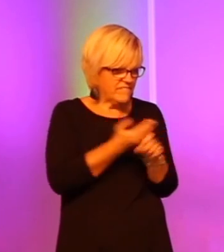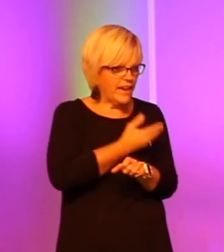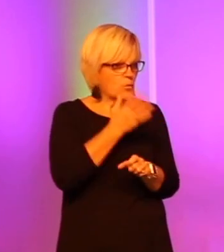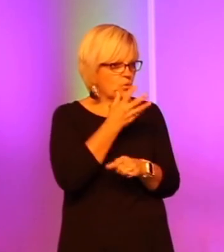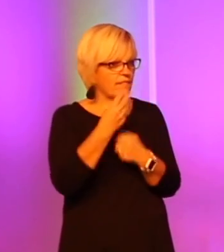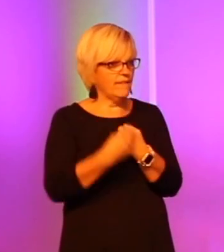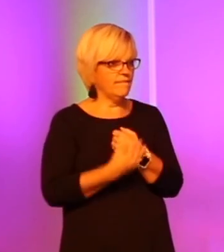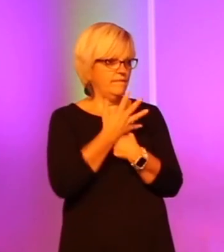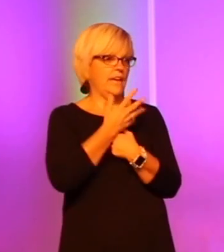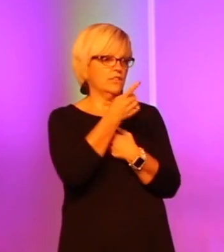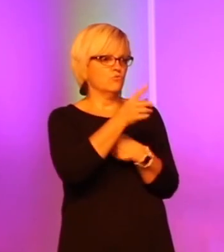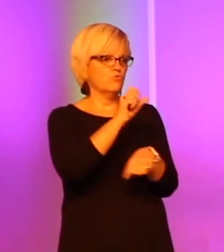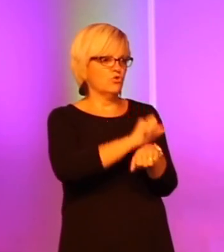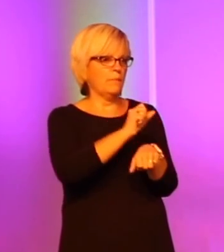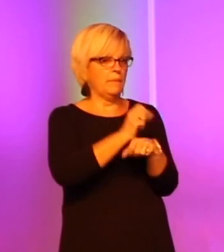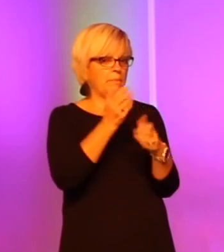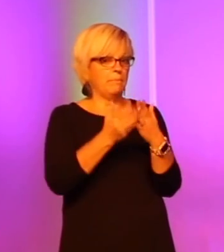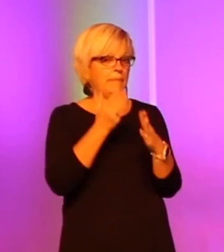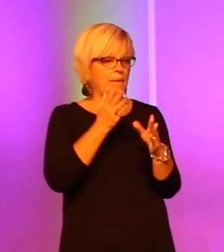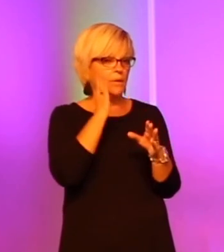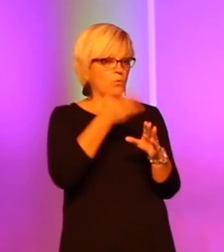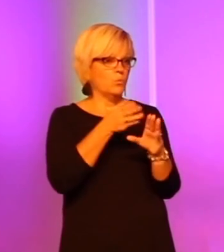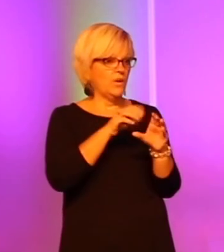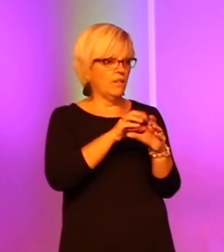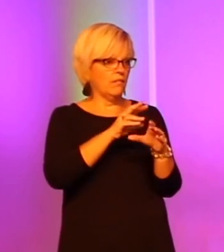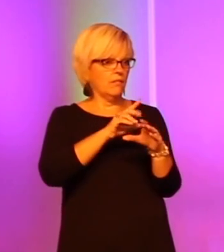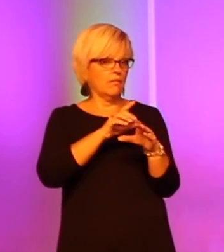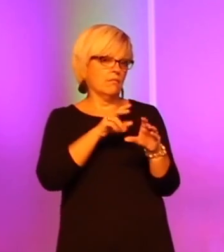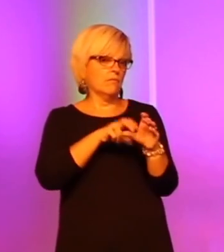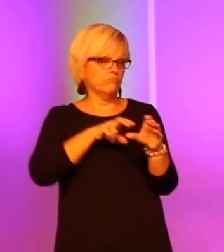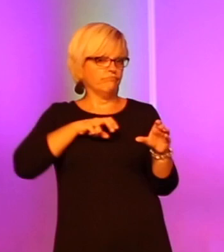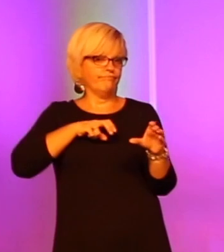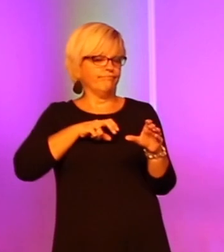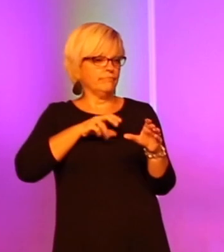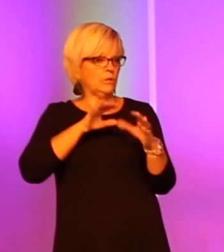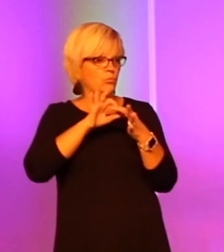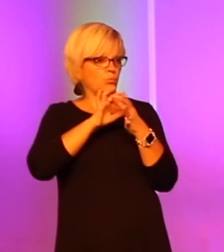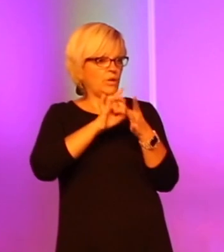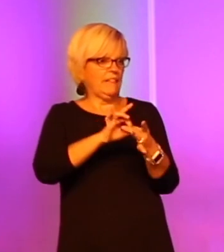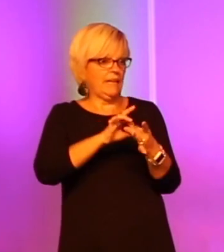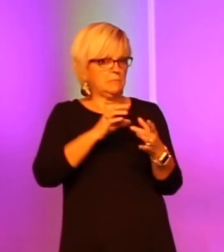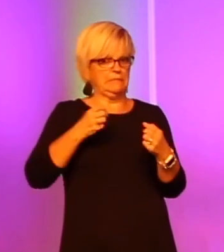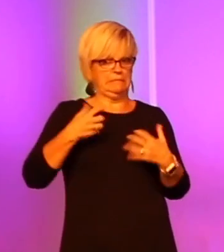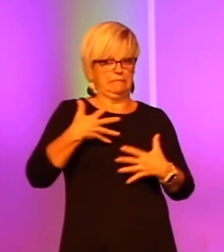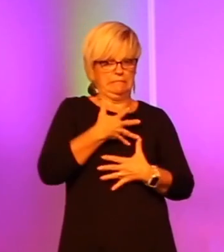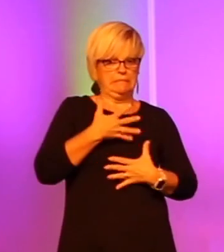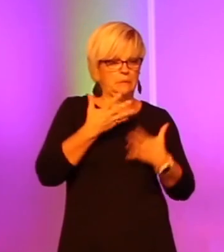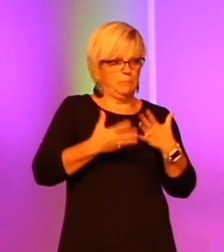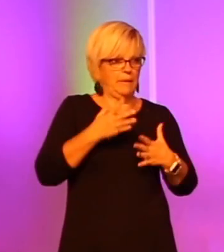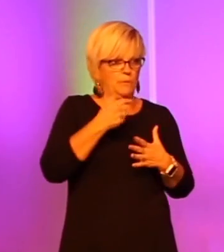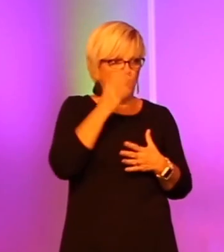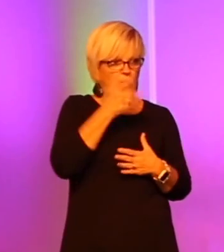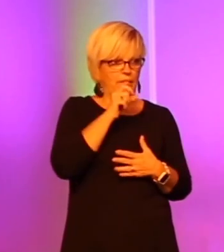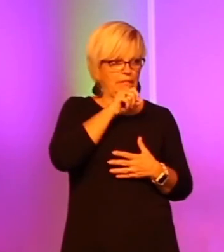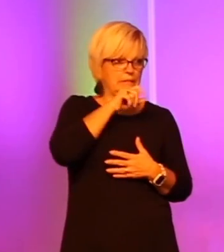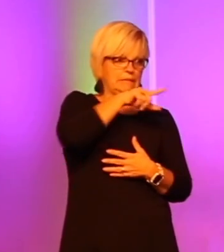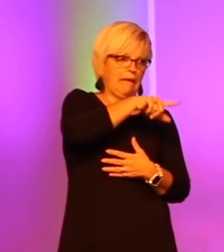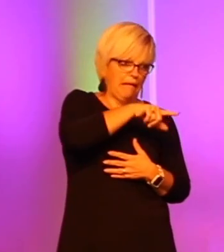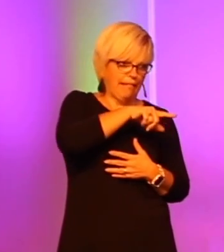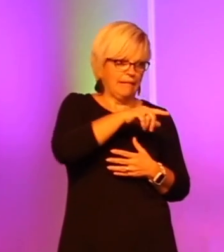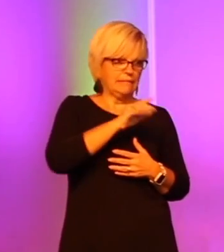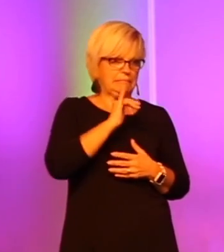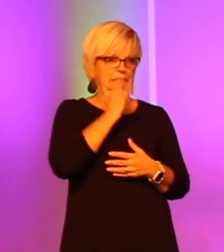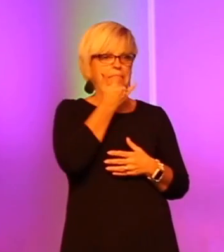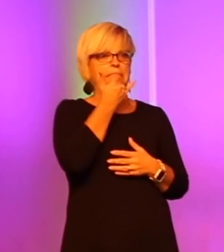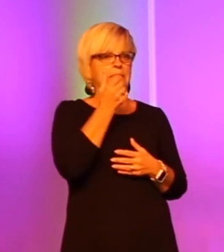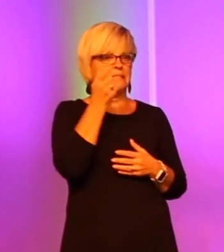be a tendency to become withdrawn in relationships because I'm afraid I might slip up and tell what I shouldn't tell. Or I'll be afraid that if I